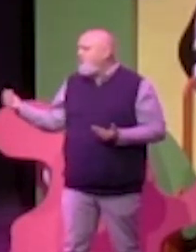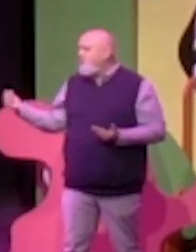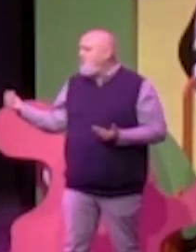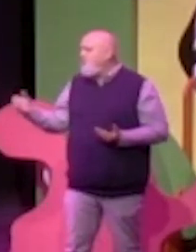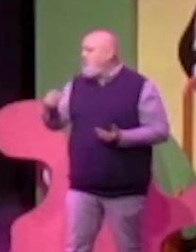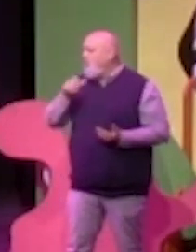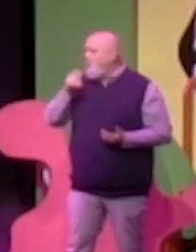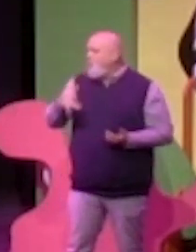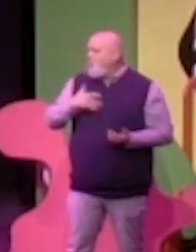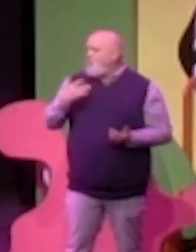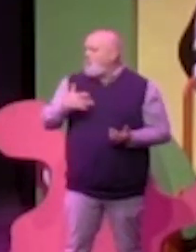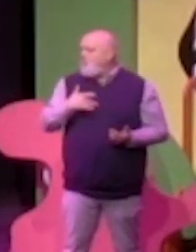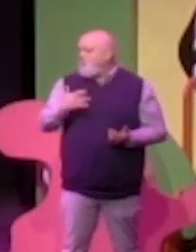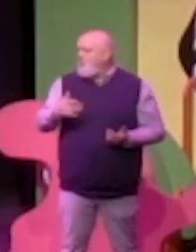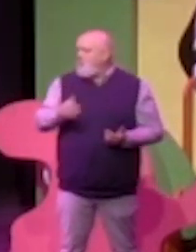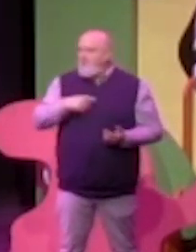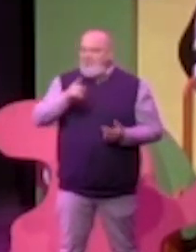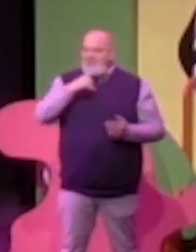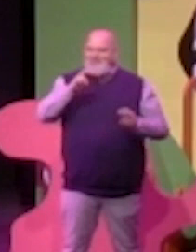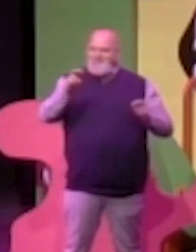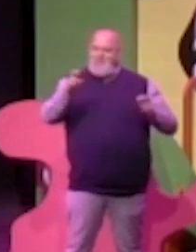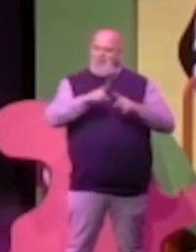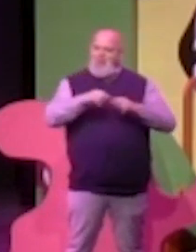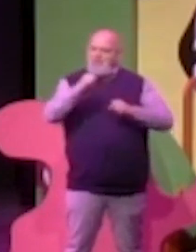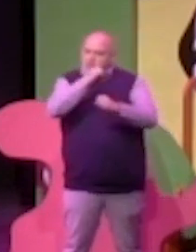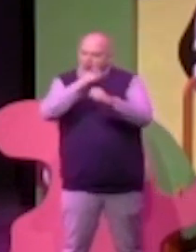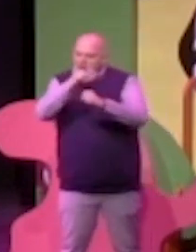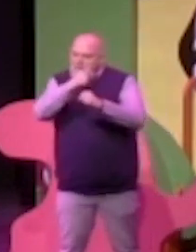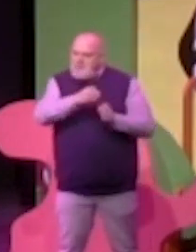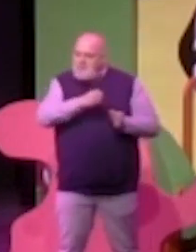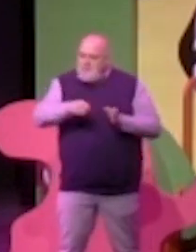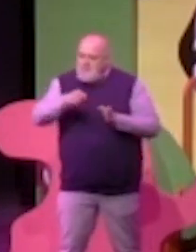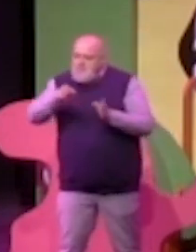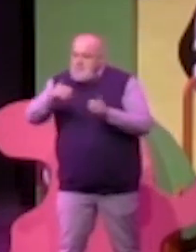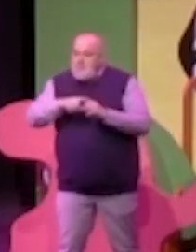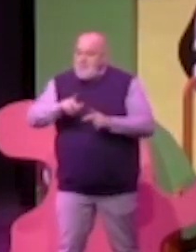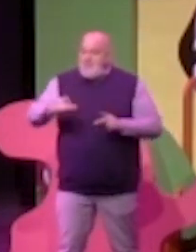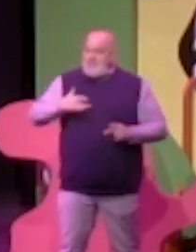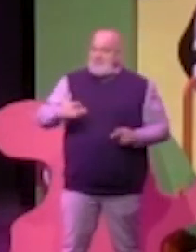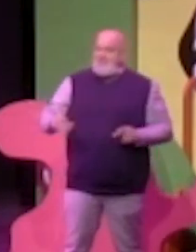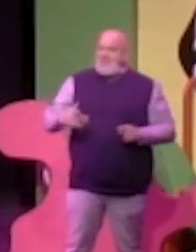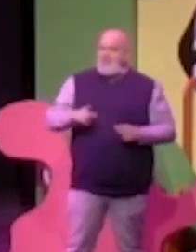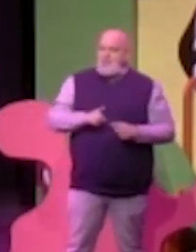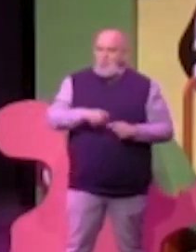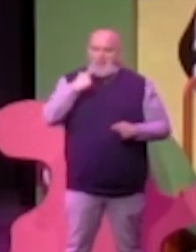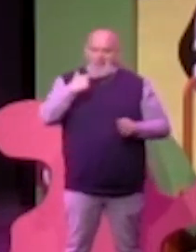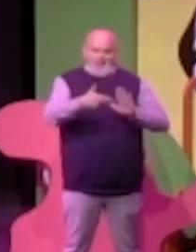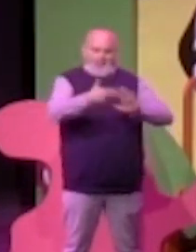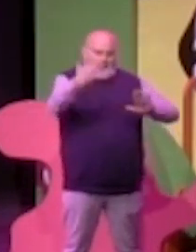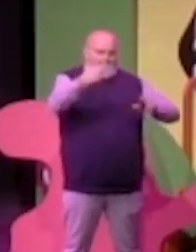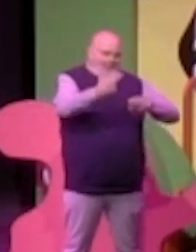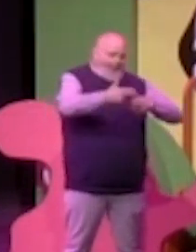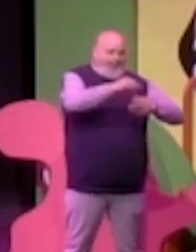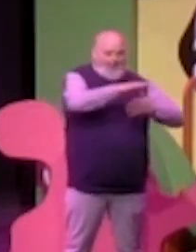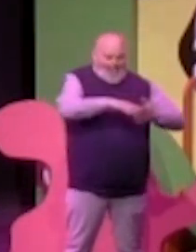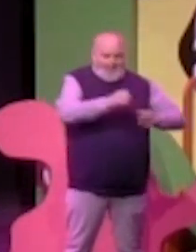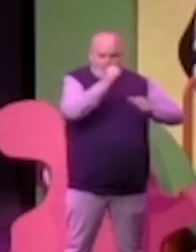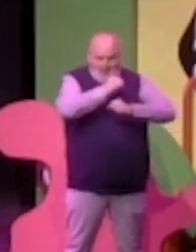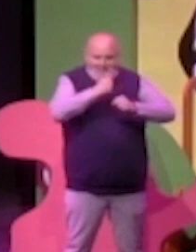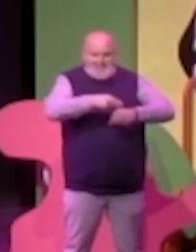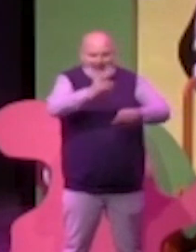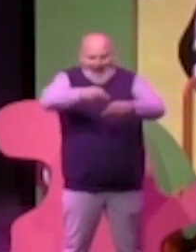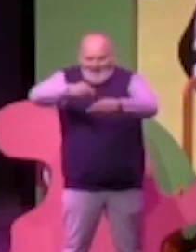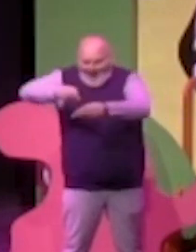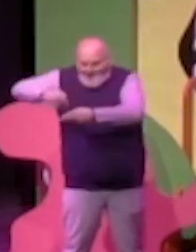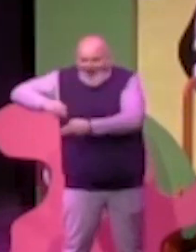feel that when you get, these are like strategies, and you know, people's tendency to want to codify and create and strategize and name and,